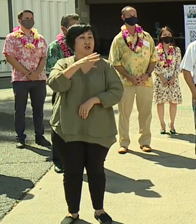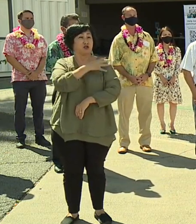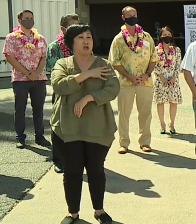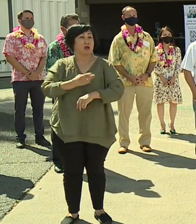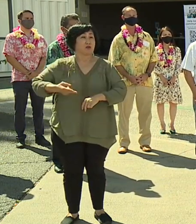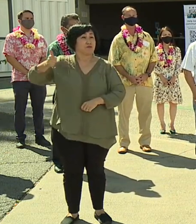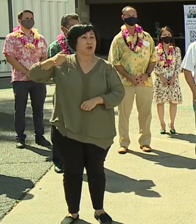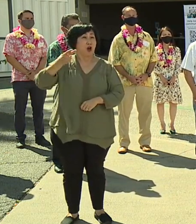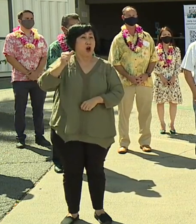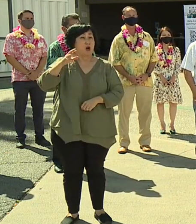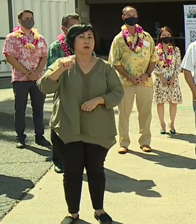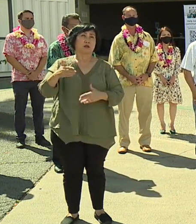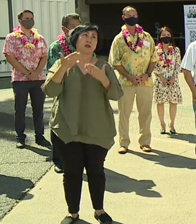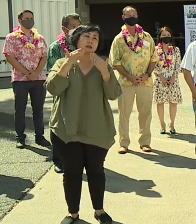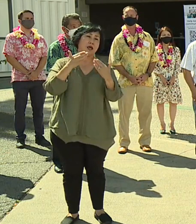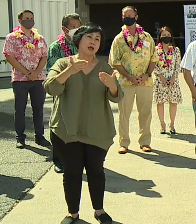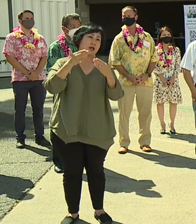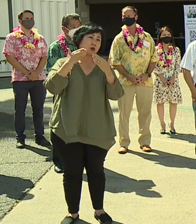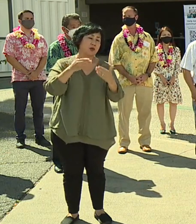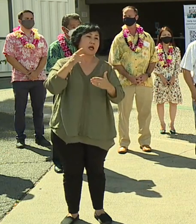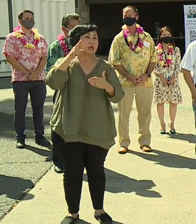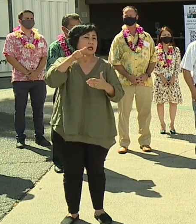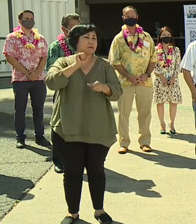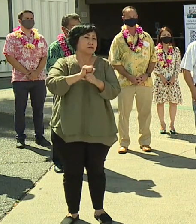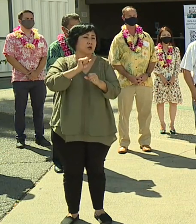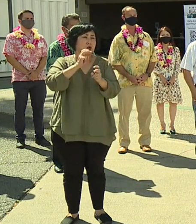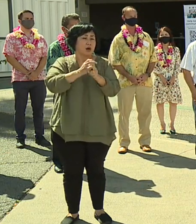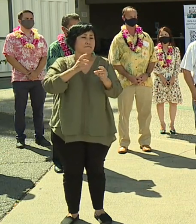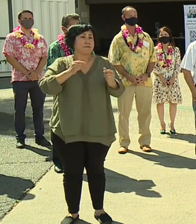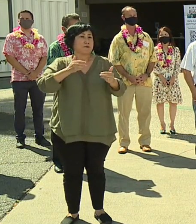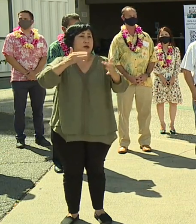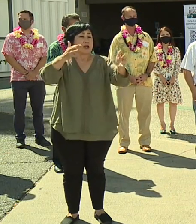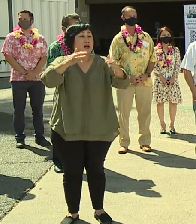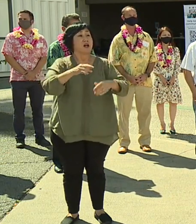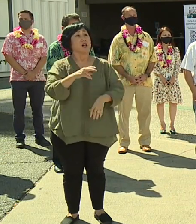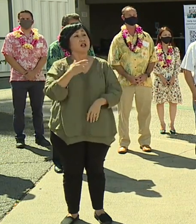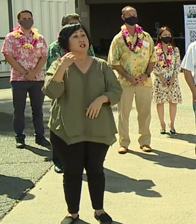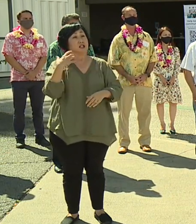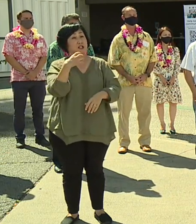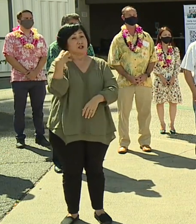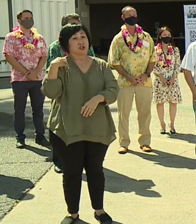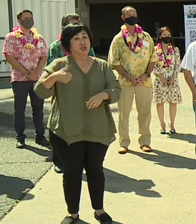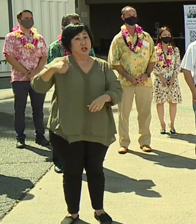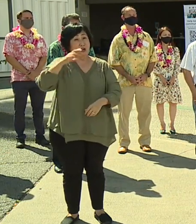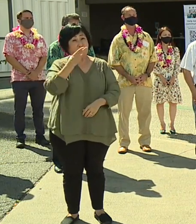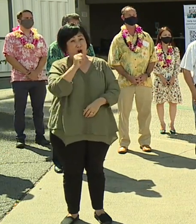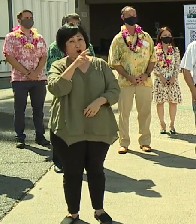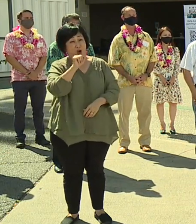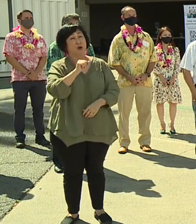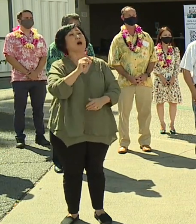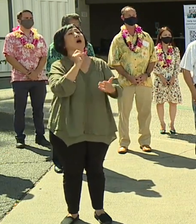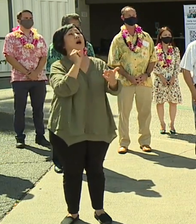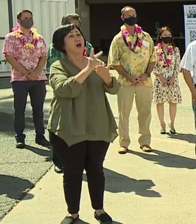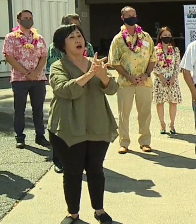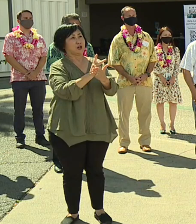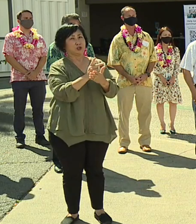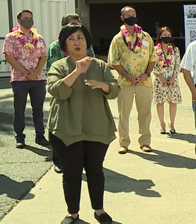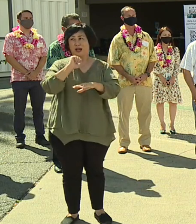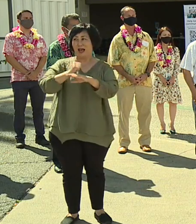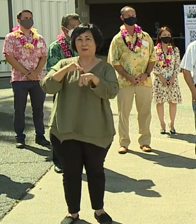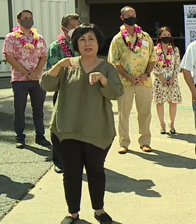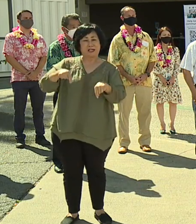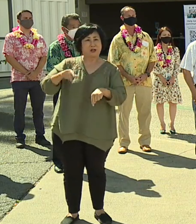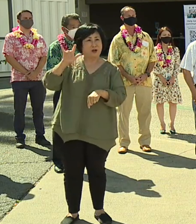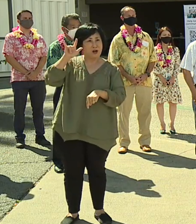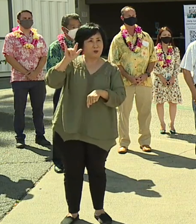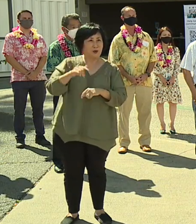thank so much for him expediting this process, gave us the permission to locate the lab here out at the airport, working with Fort